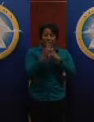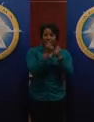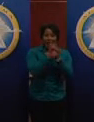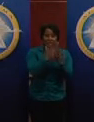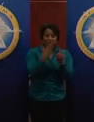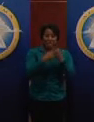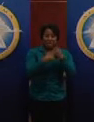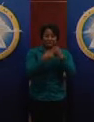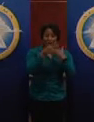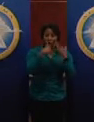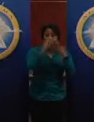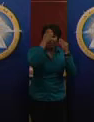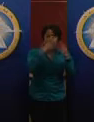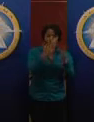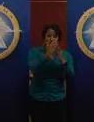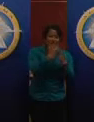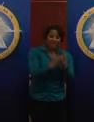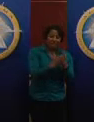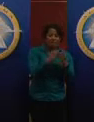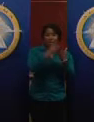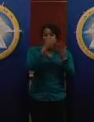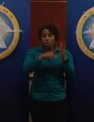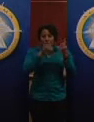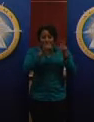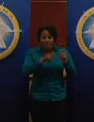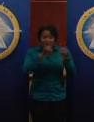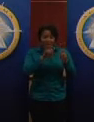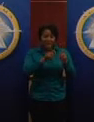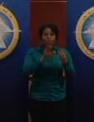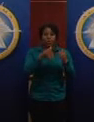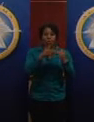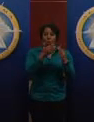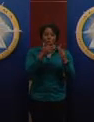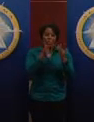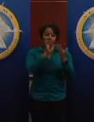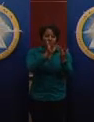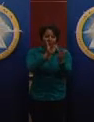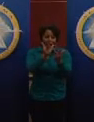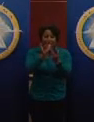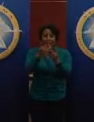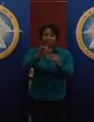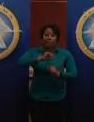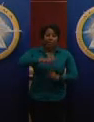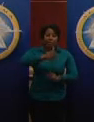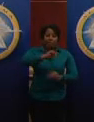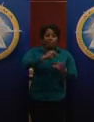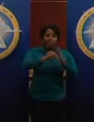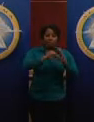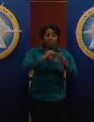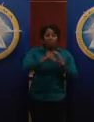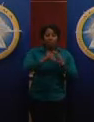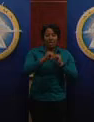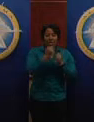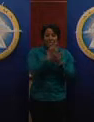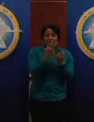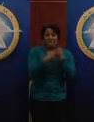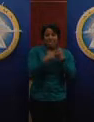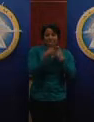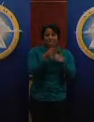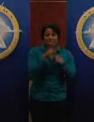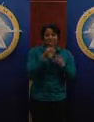the teachers' lessons, all the students' tests, and all the correspondence back and forth. Some of our school districts had amazing